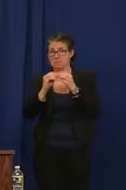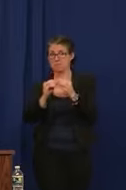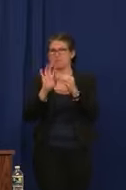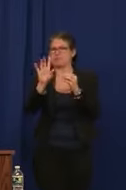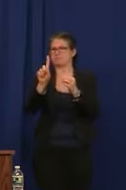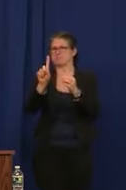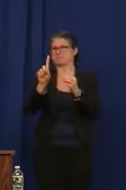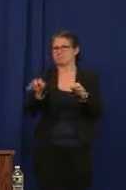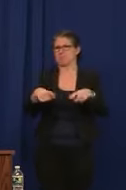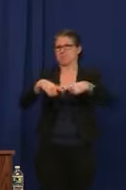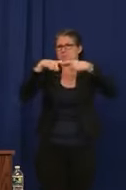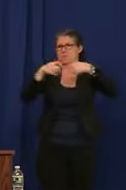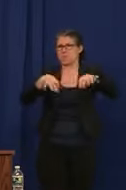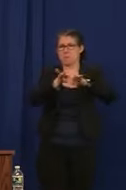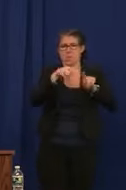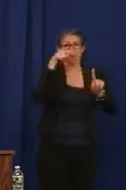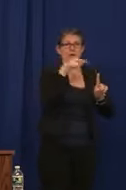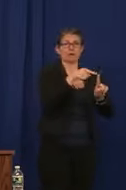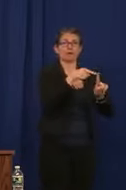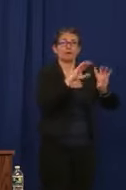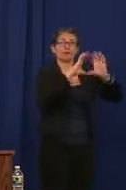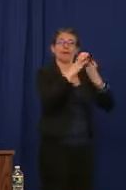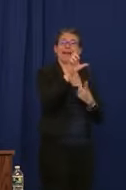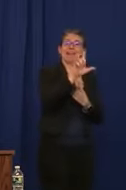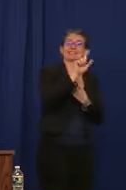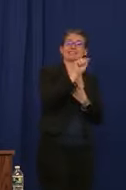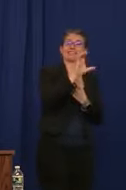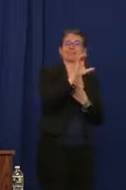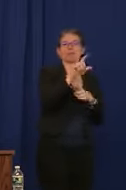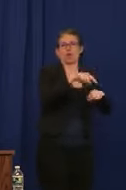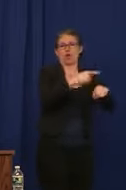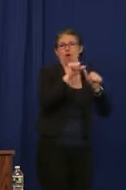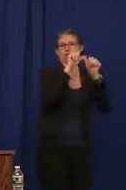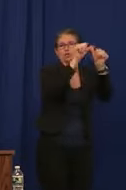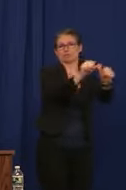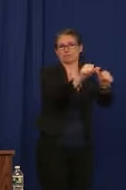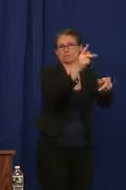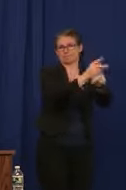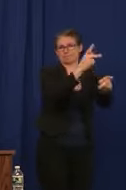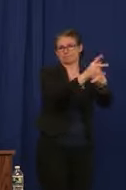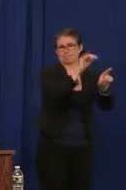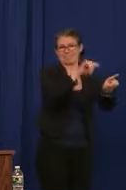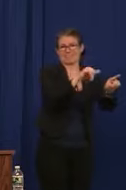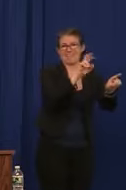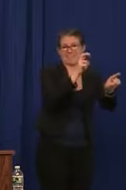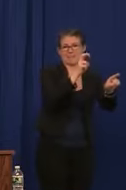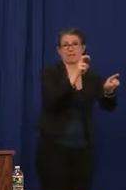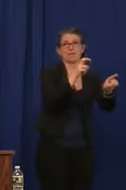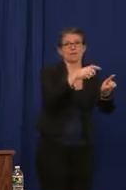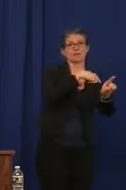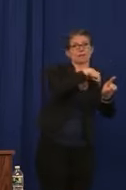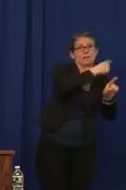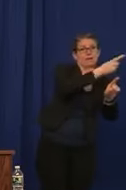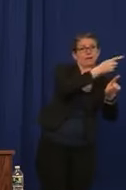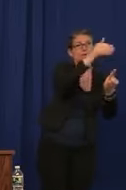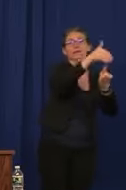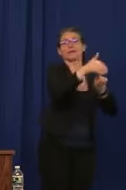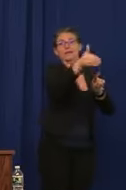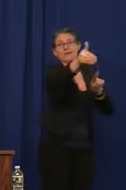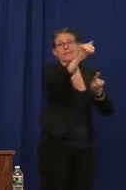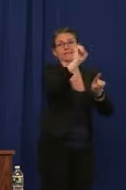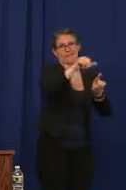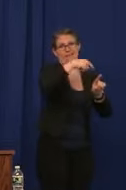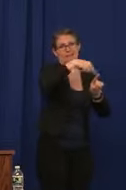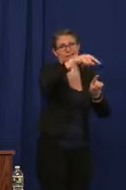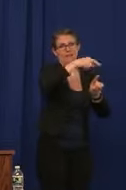facilities have been and continued to be one of our highest areas of focus since we began our